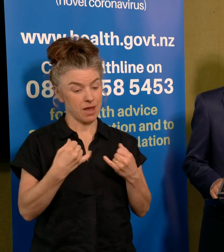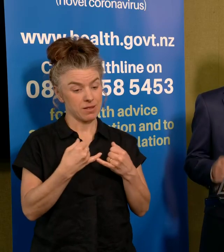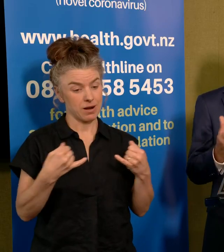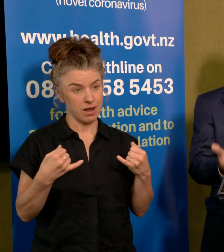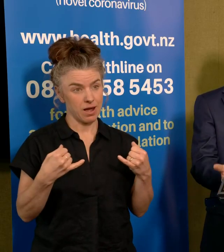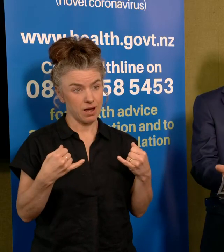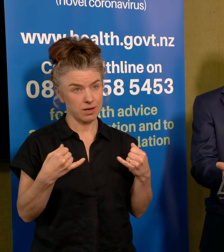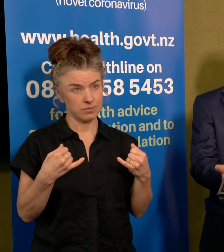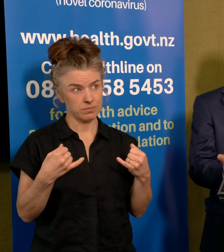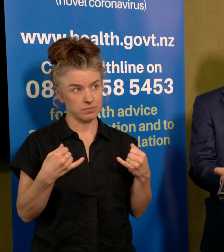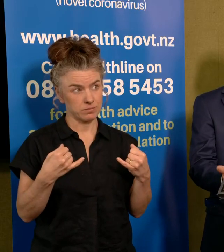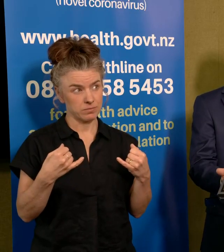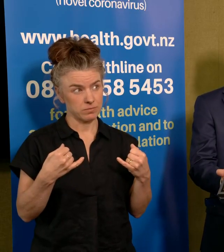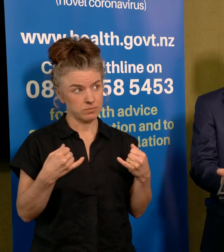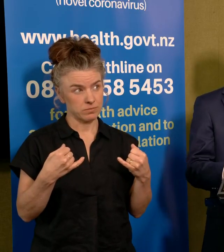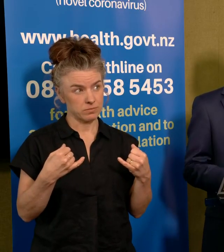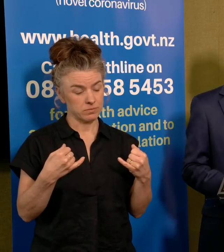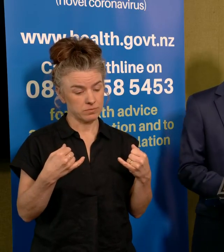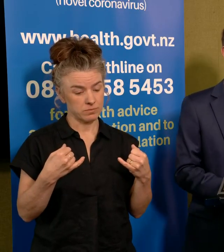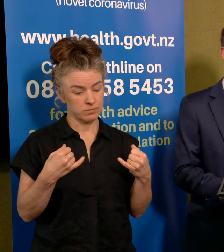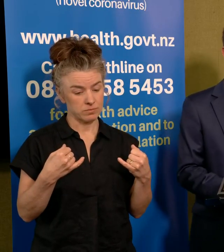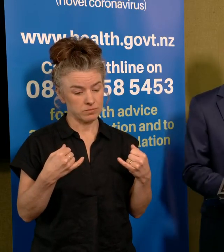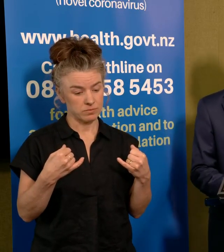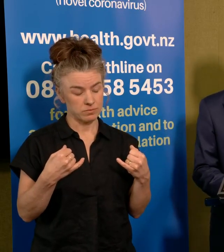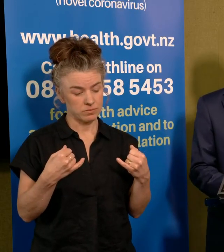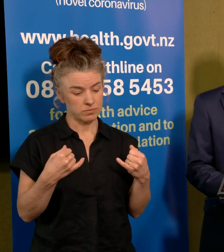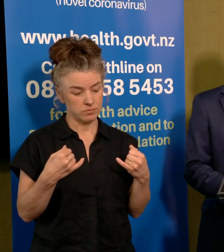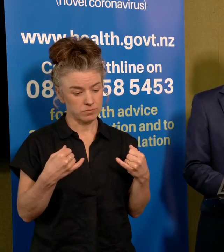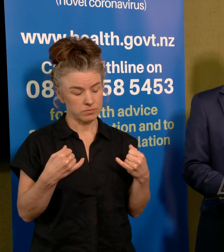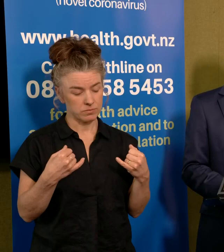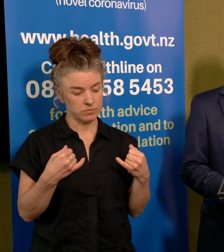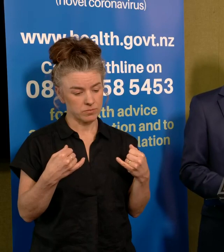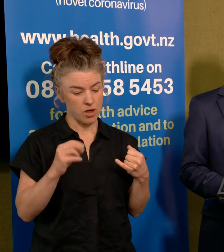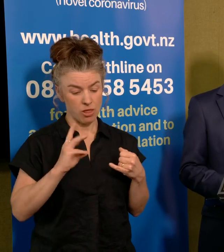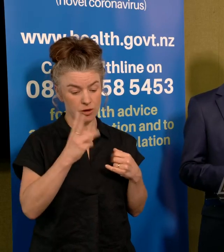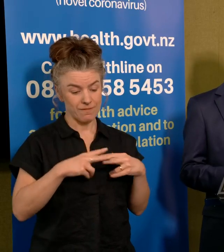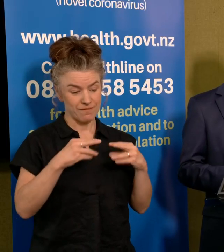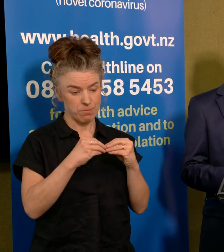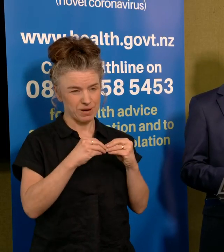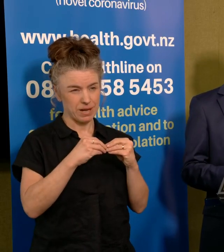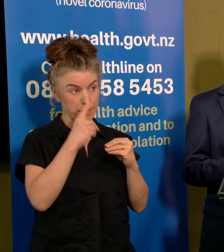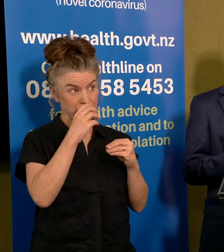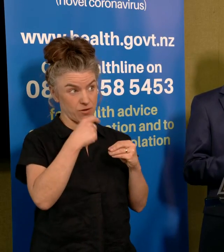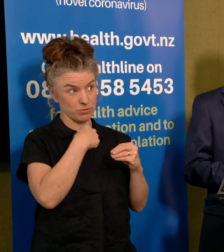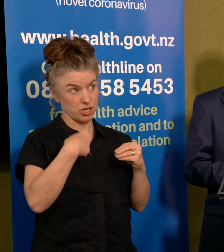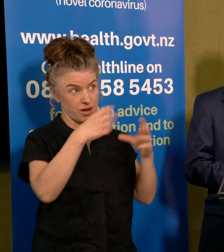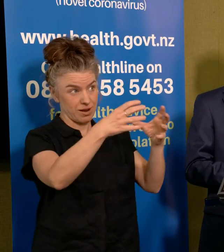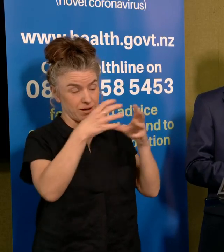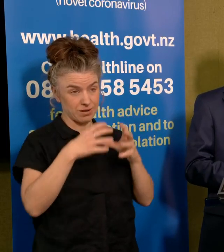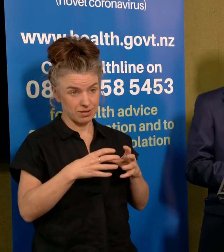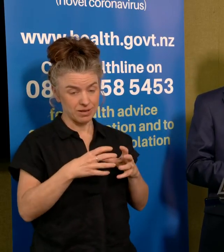been, even since we brought in the measures for people coming back from China on the 3rd of February, Healthline has